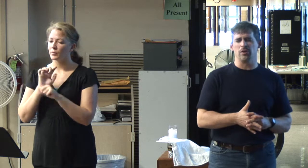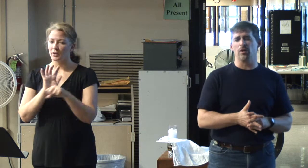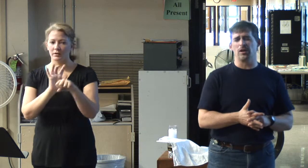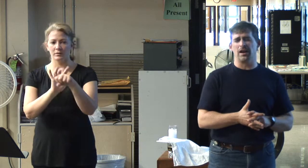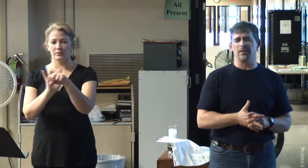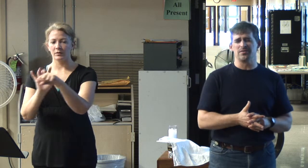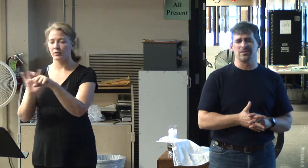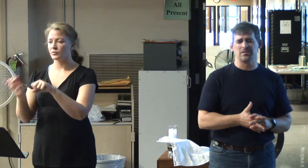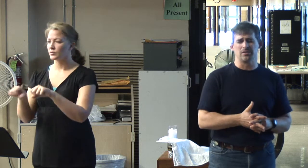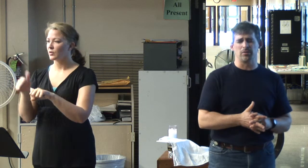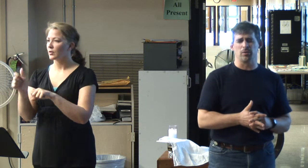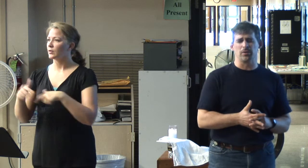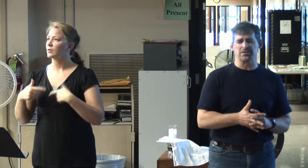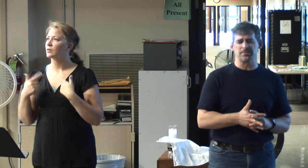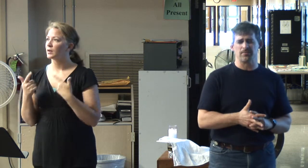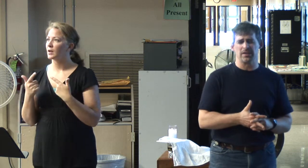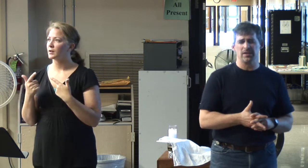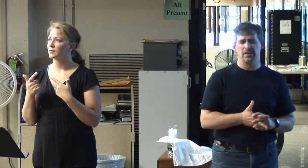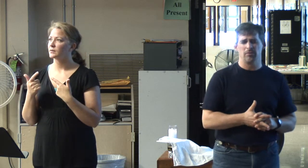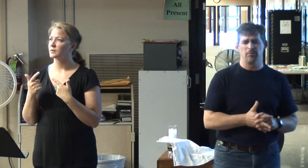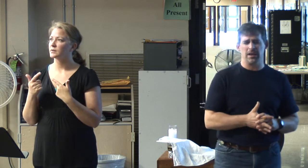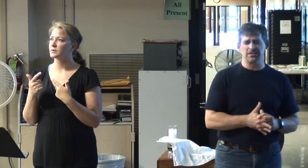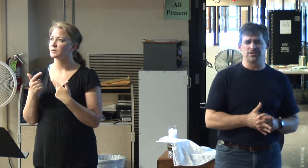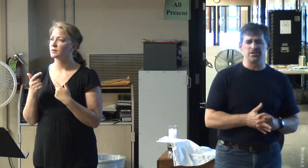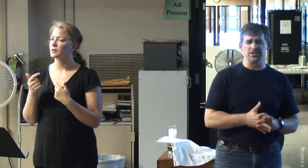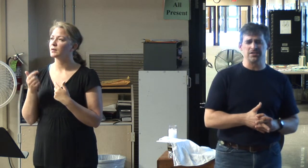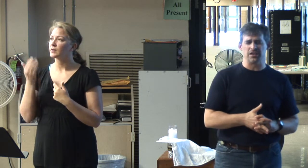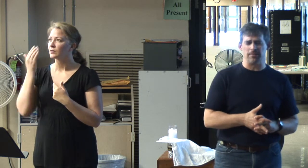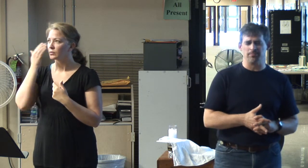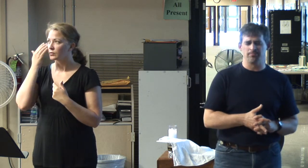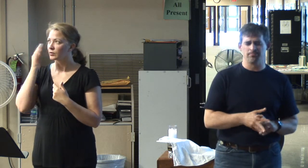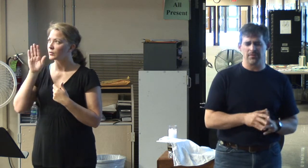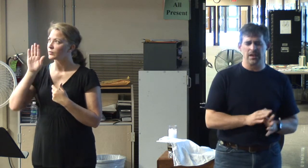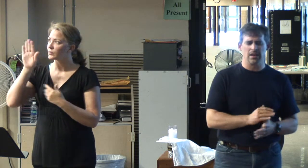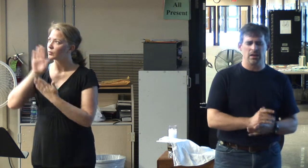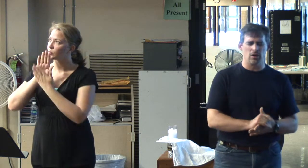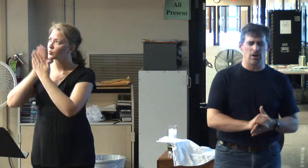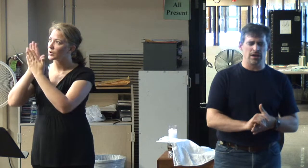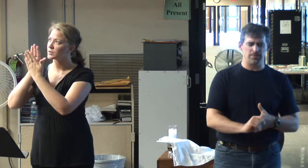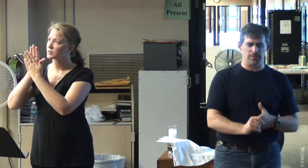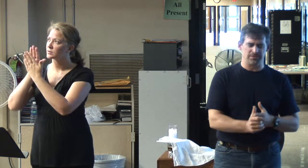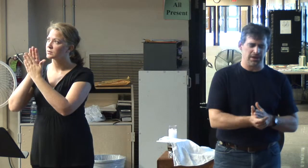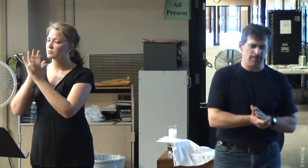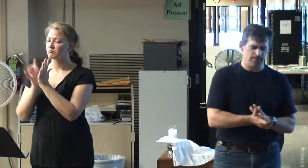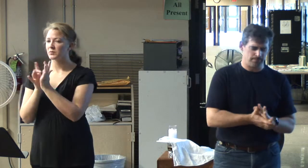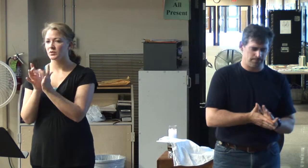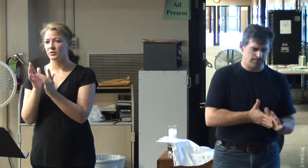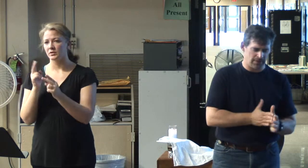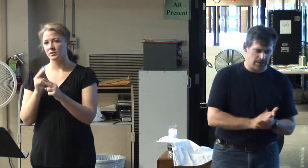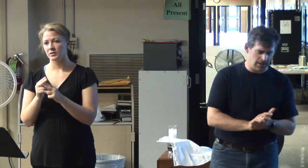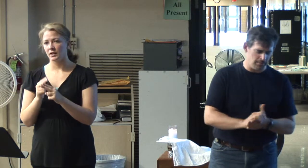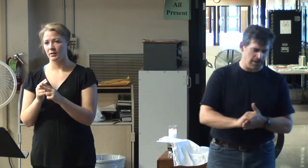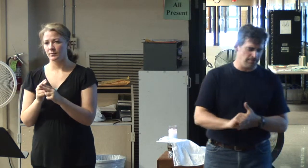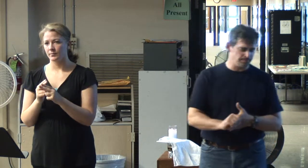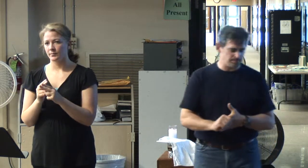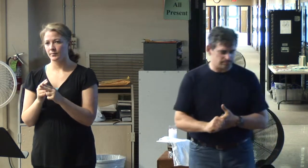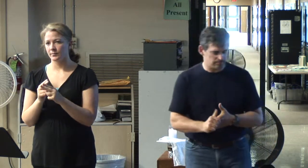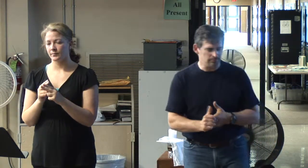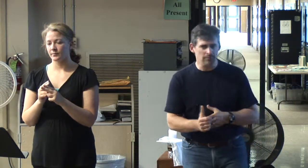that we do in all our lives. Know your presence. We ask this in Jesus' name. And all God's people say.